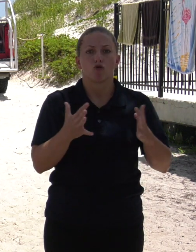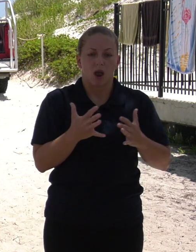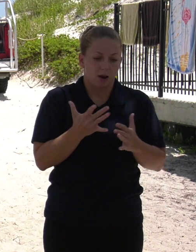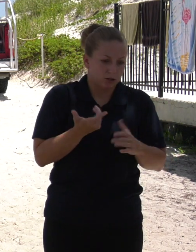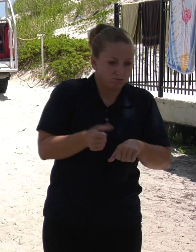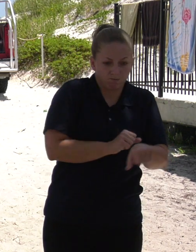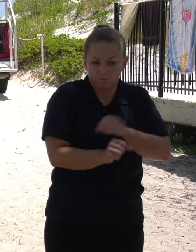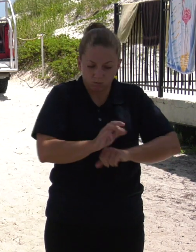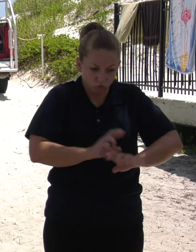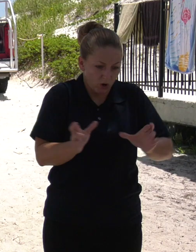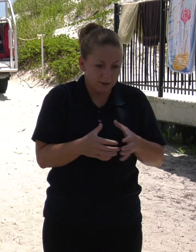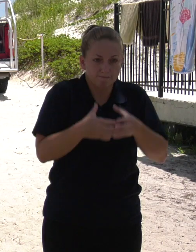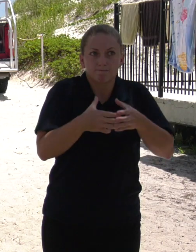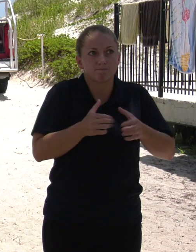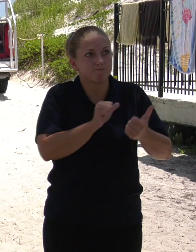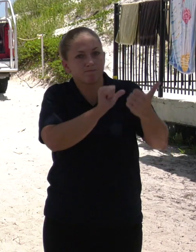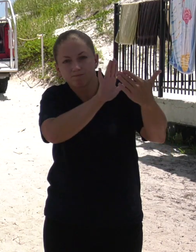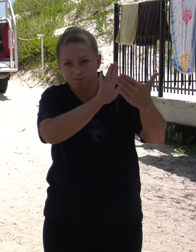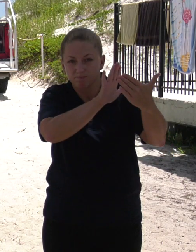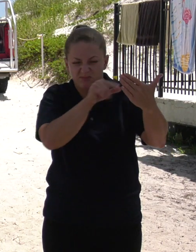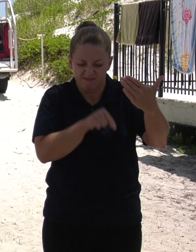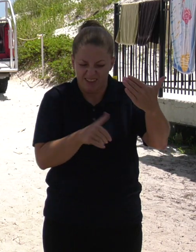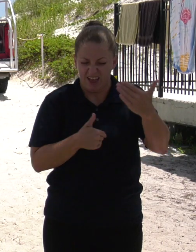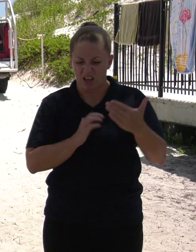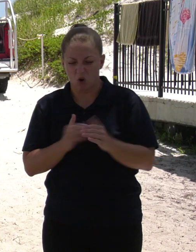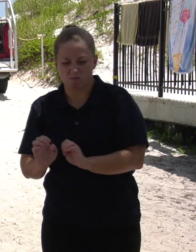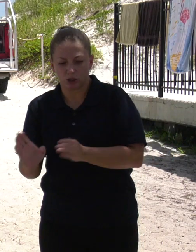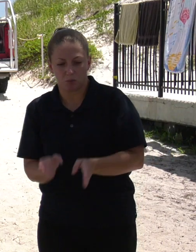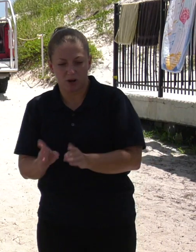city of Jacksonville and their fine emergency preparedness division. So we'll have the people that we need.